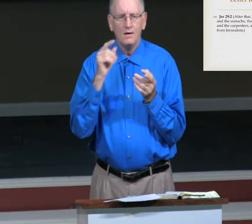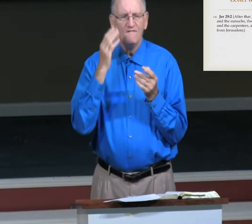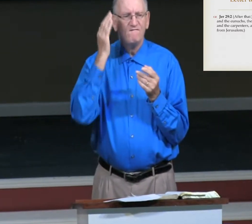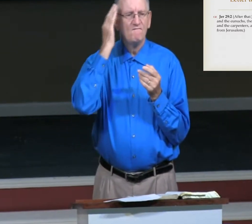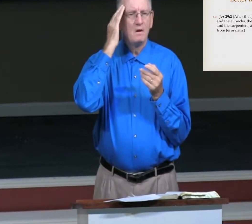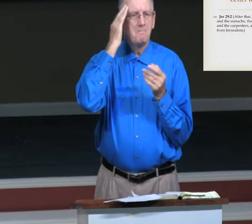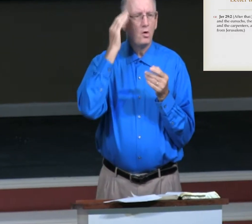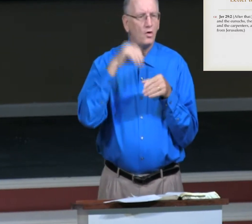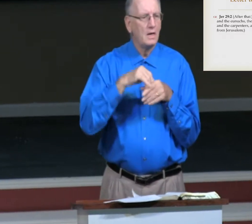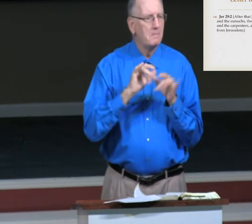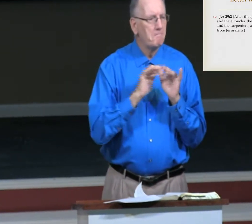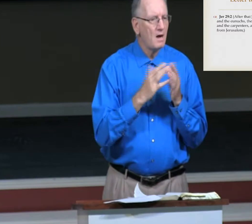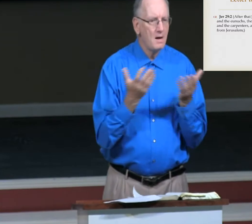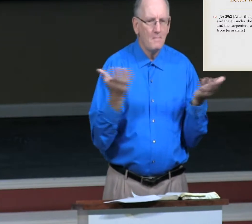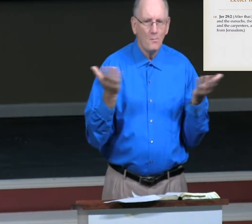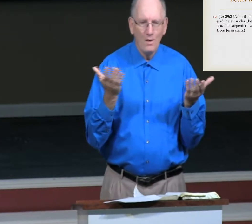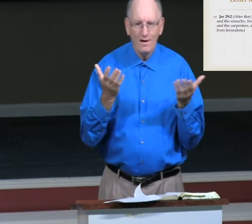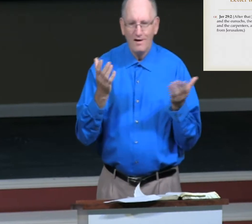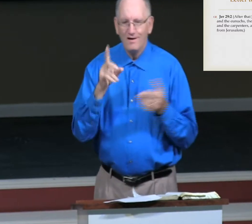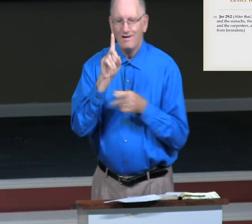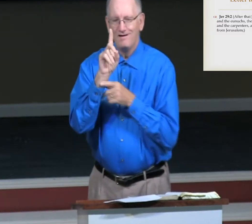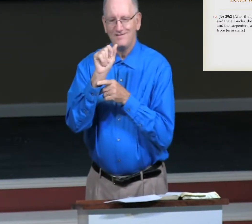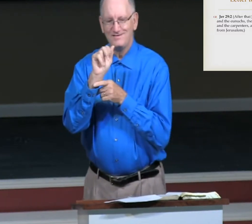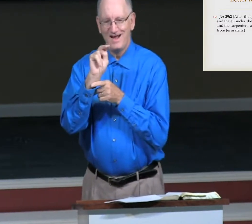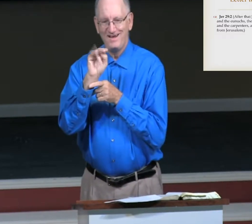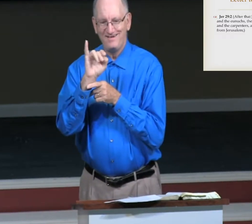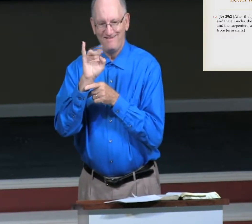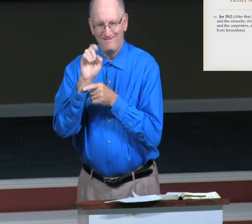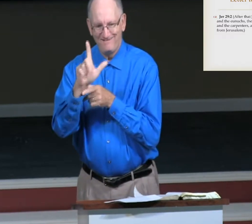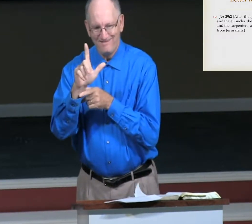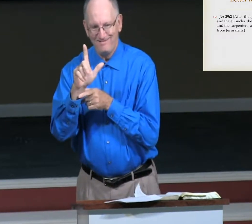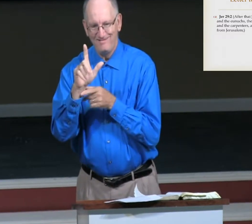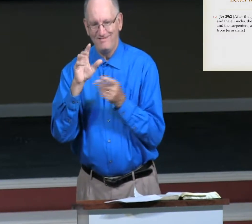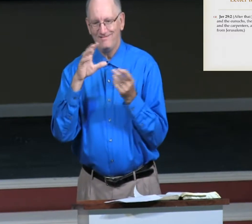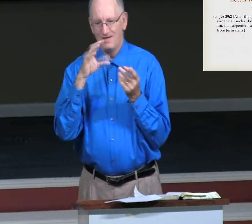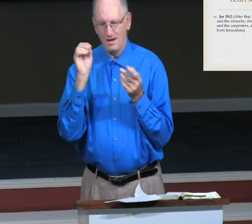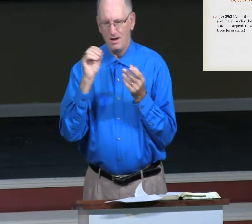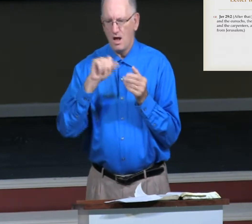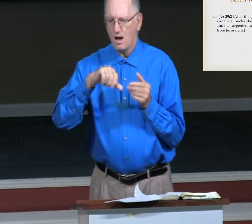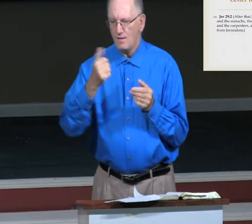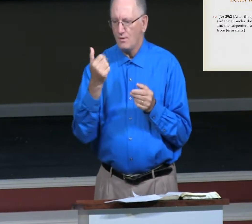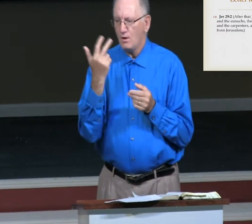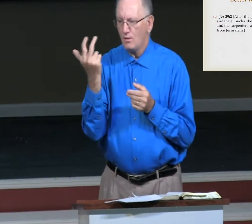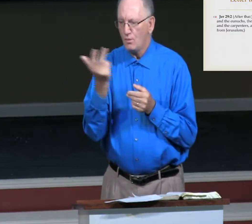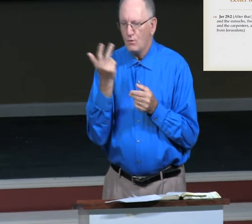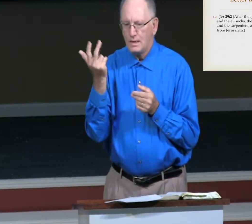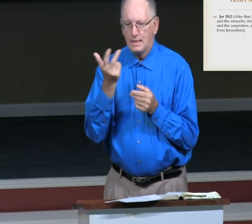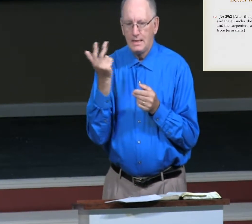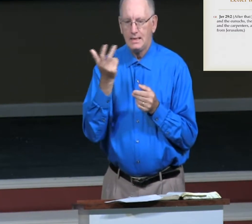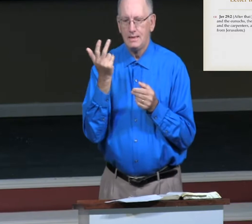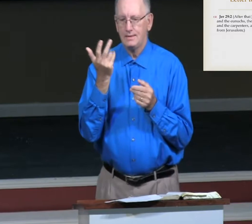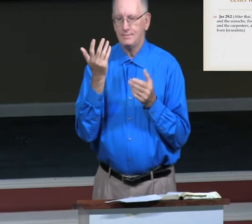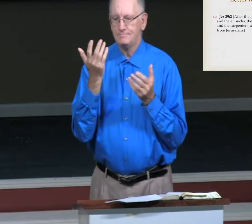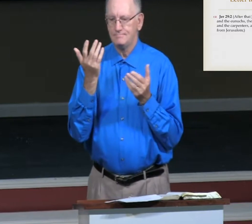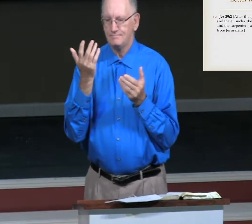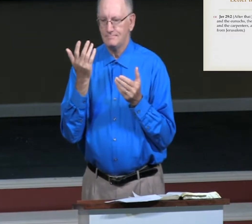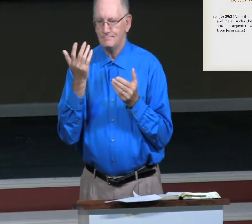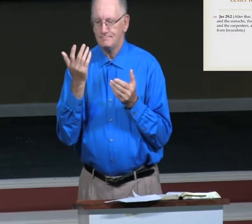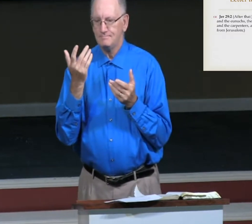Judah and Jerusalem. There are different familiar people in the Bible, like Daniel and Shadrach, Meshach,